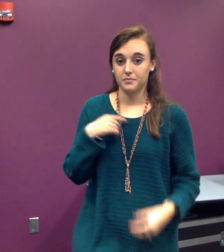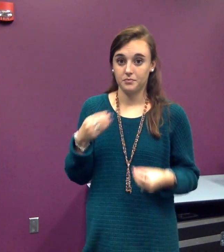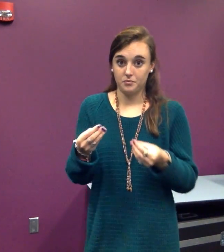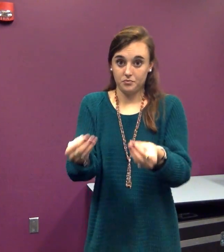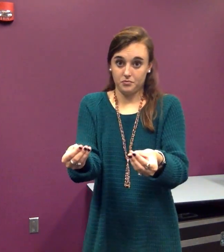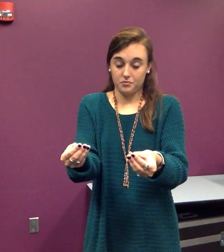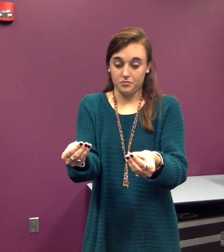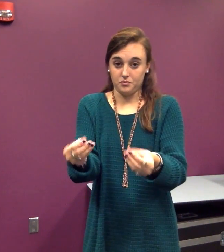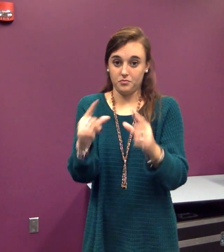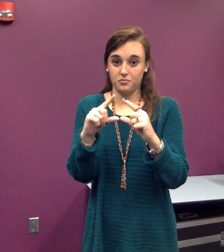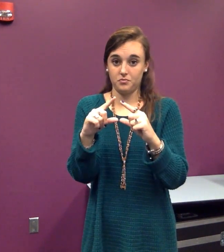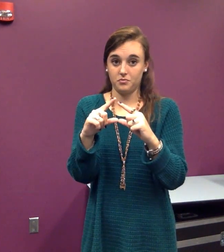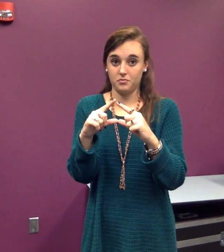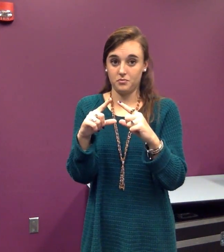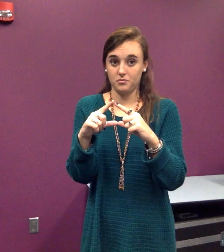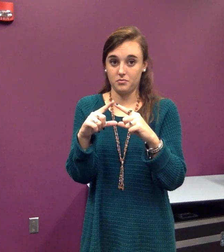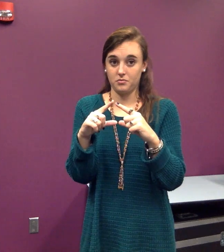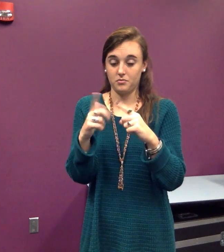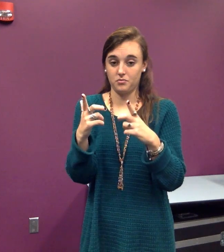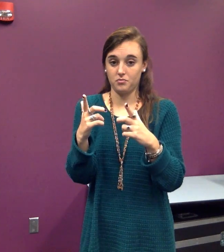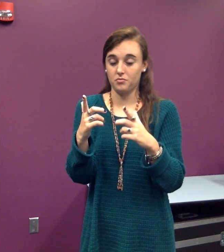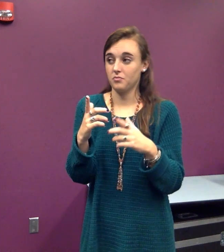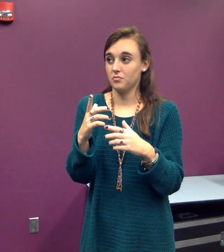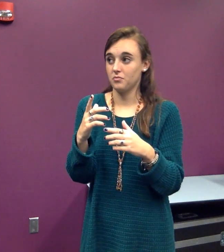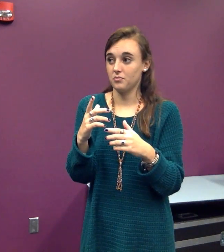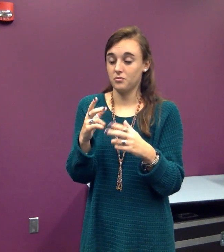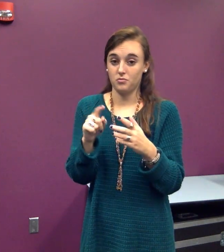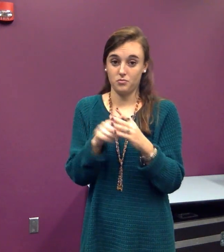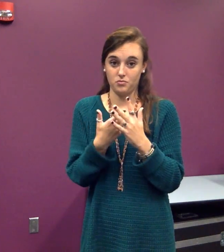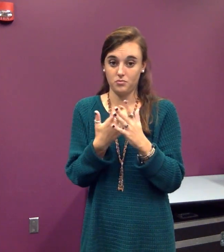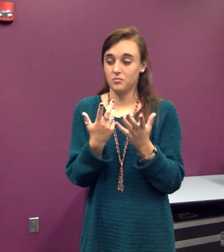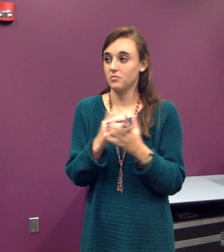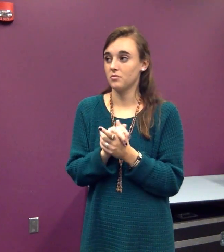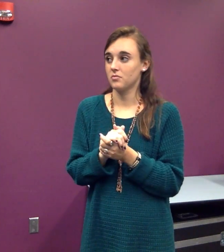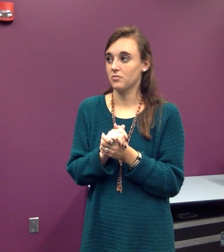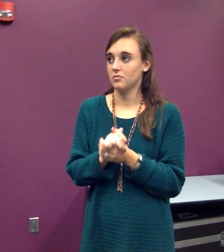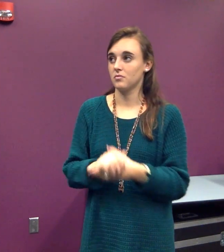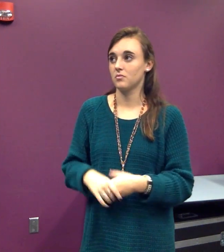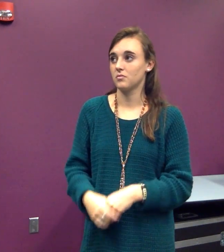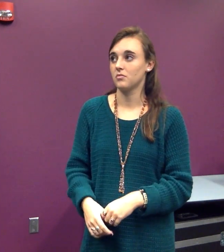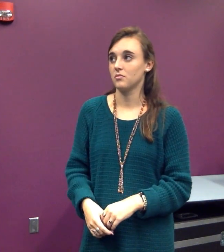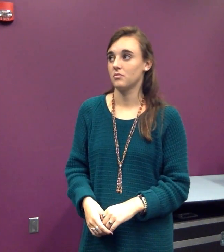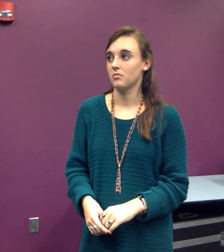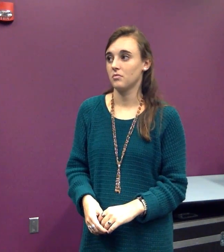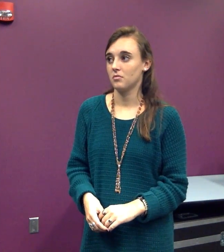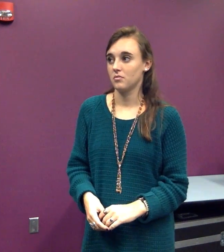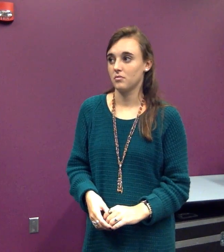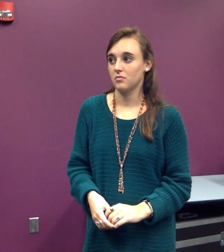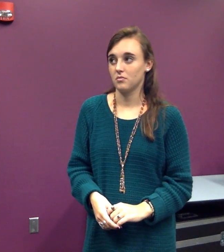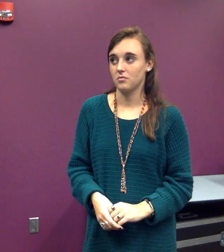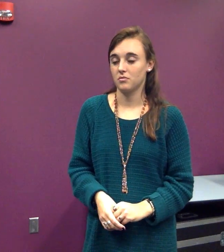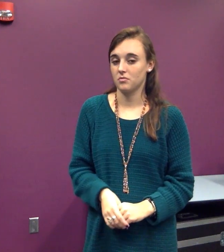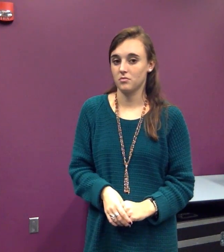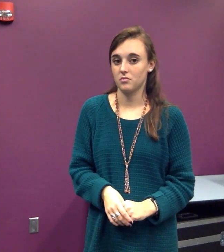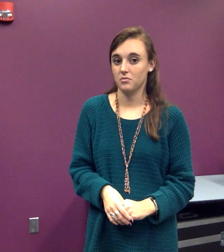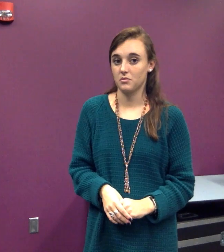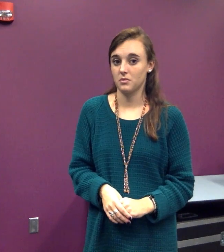and do that. Now, please make sure you line your triangle up with the absolute top edge of the paper.